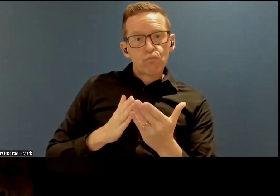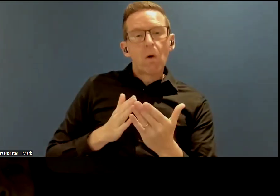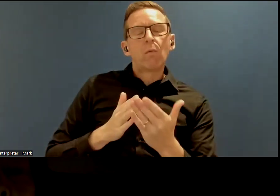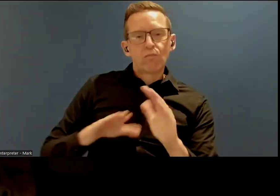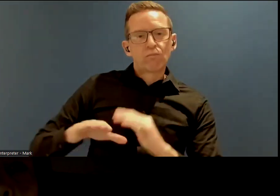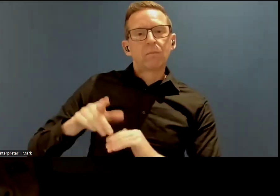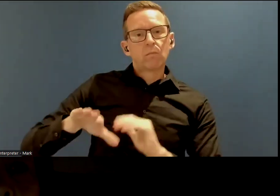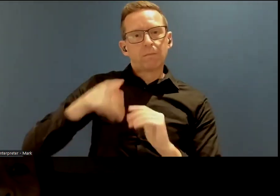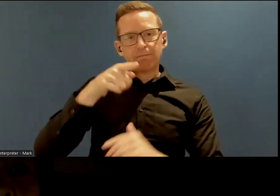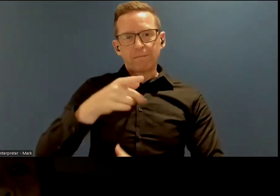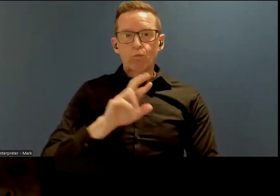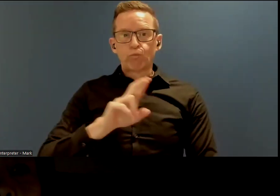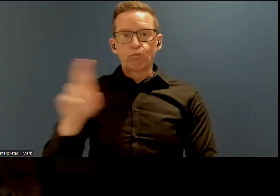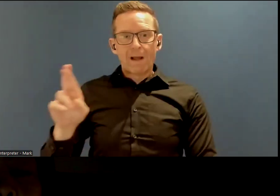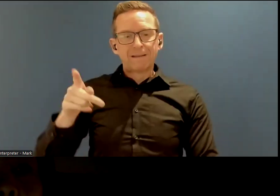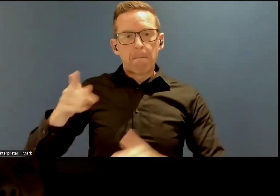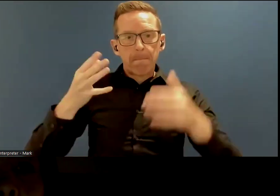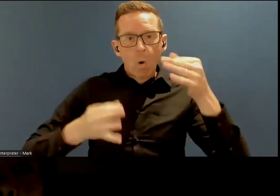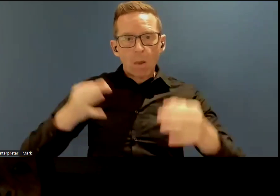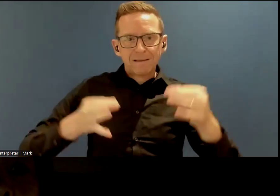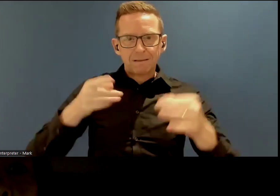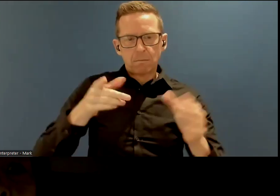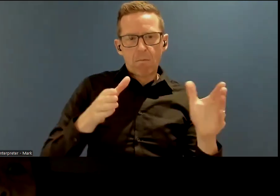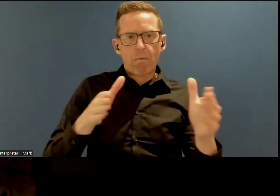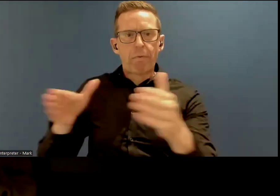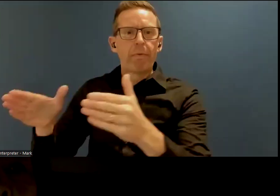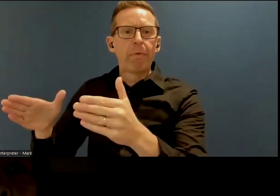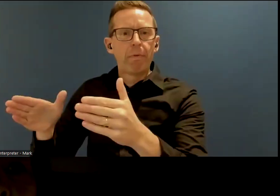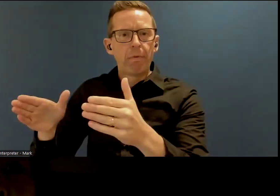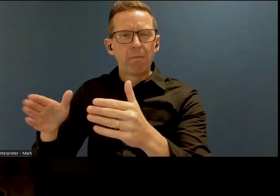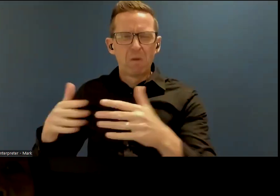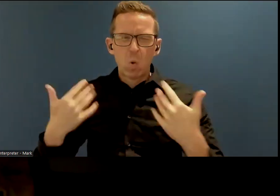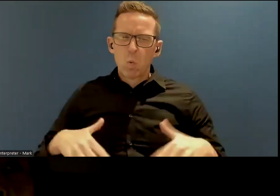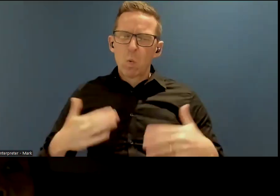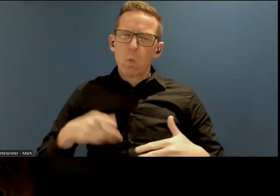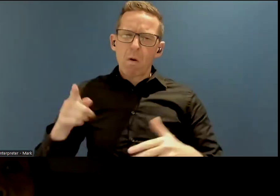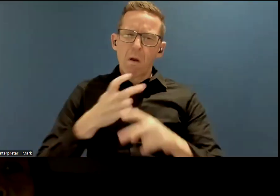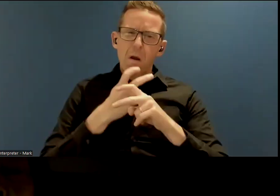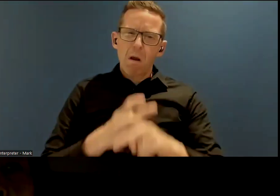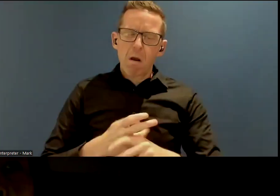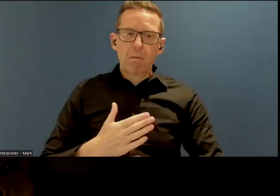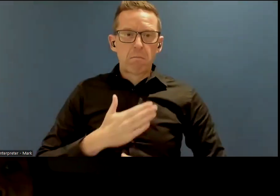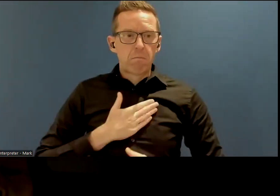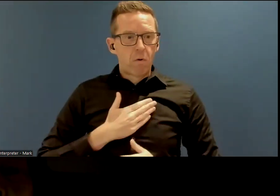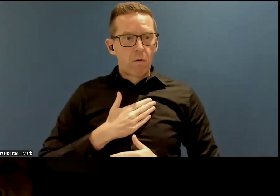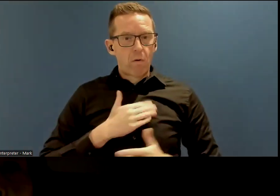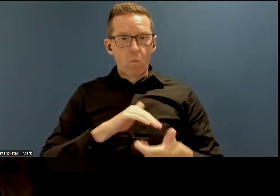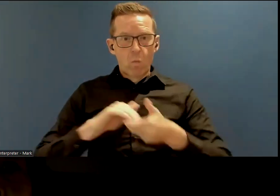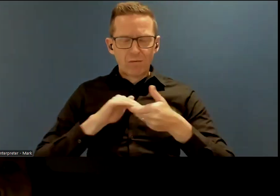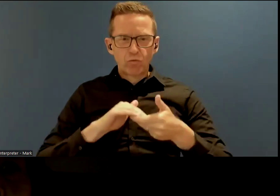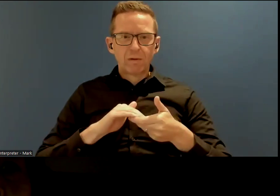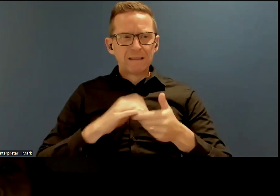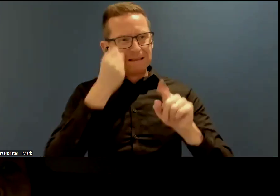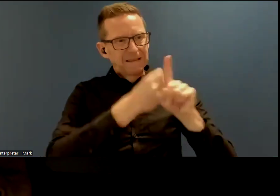itself. In addition, this context makes it even harder for Liberation to contest discriminatory mental